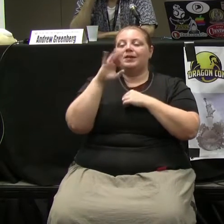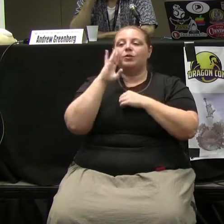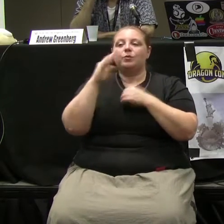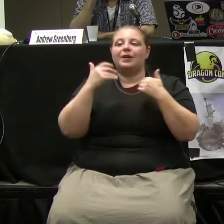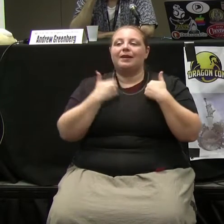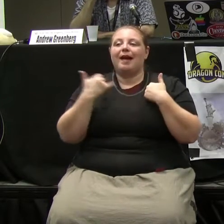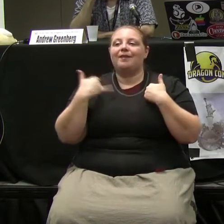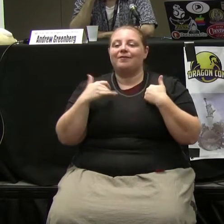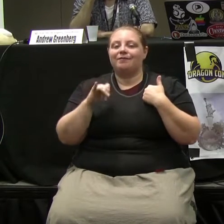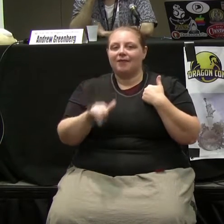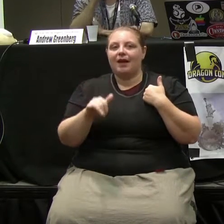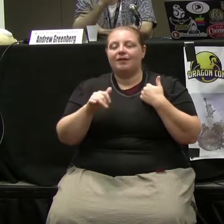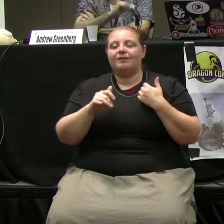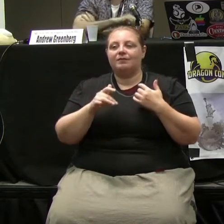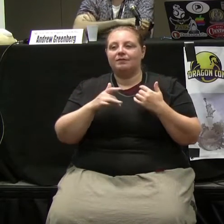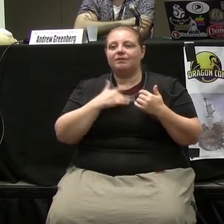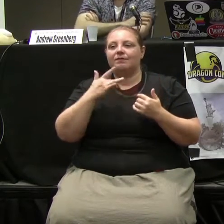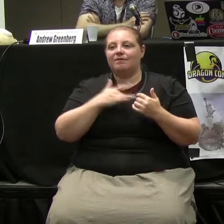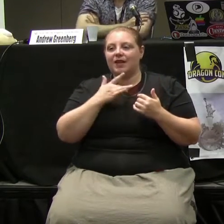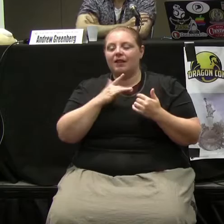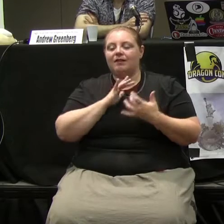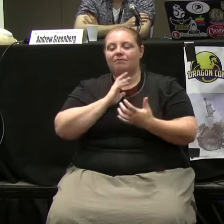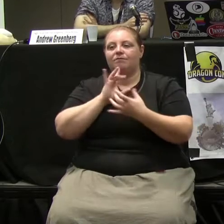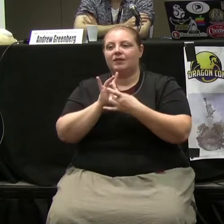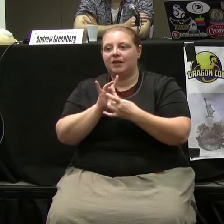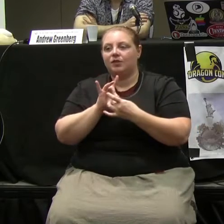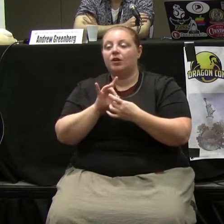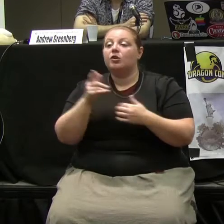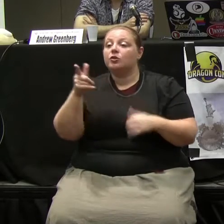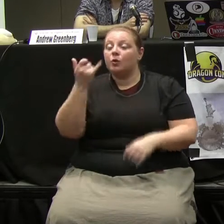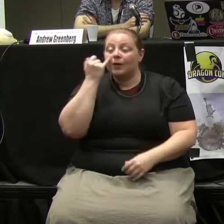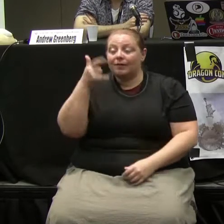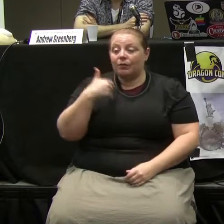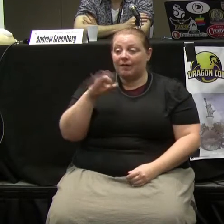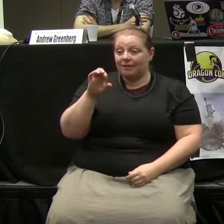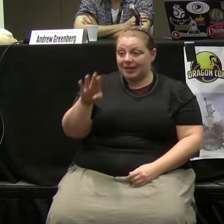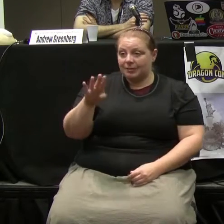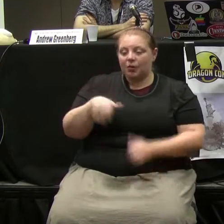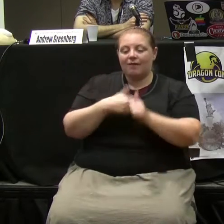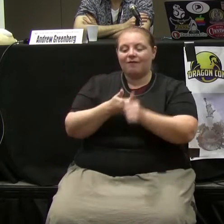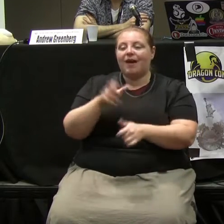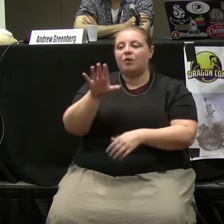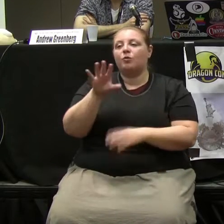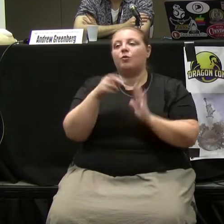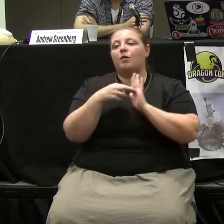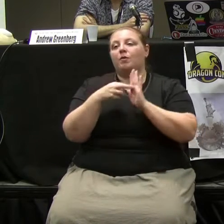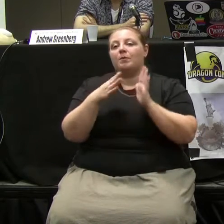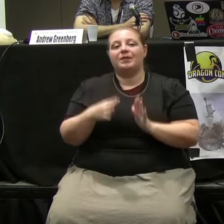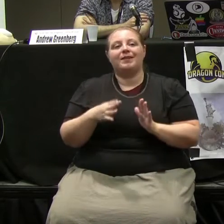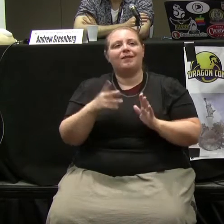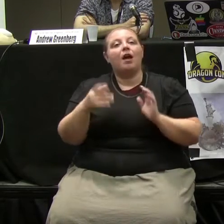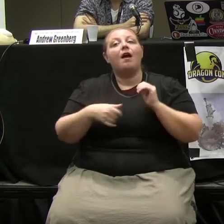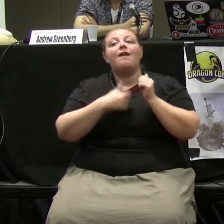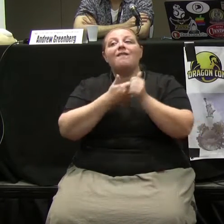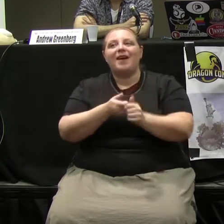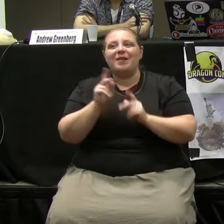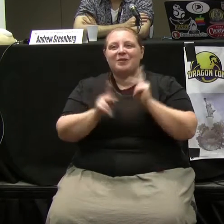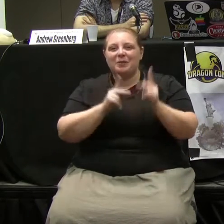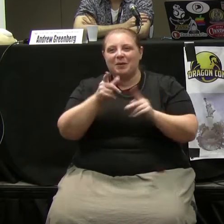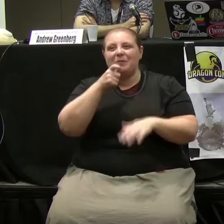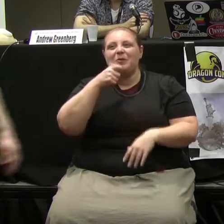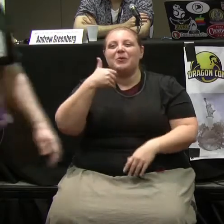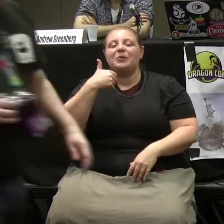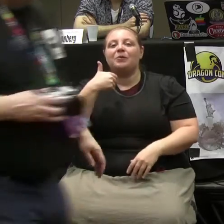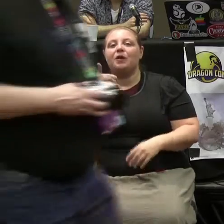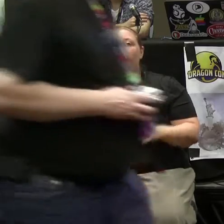drumbeat. So if you're on Facebook, follow your representatives on Facebook. Follow the people who are running against your representatives on Facebook and get the other side